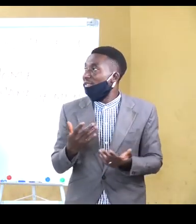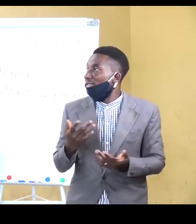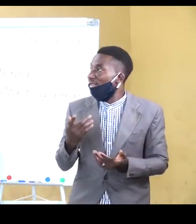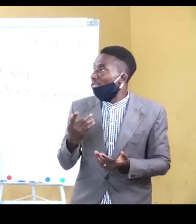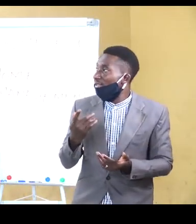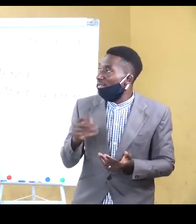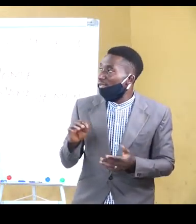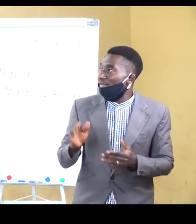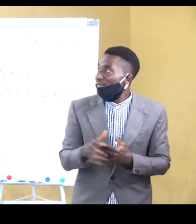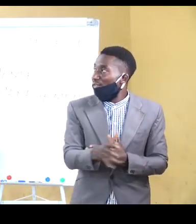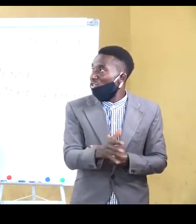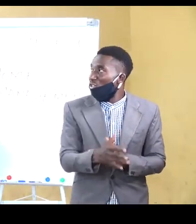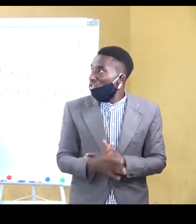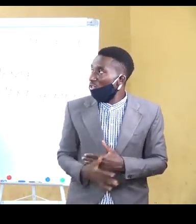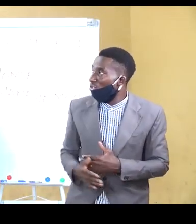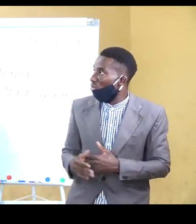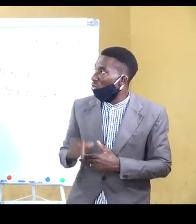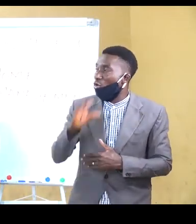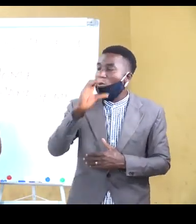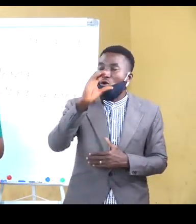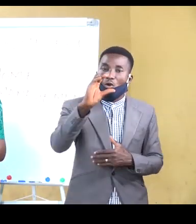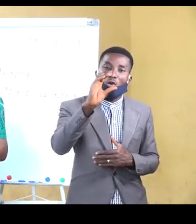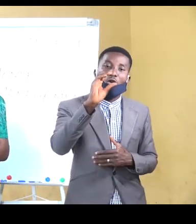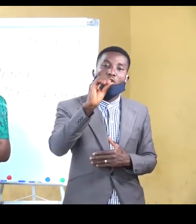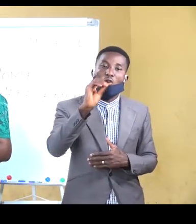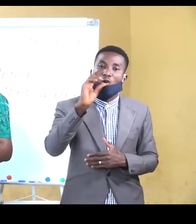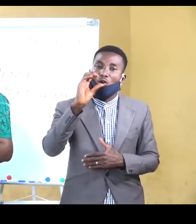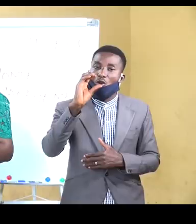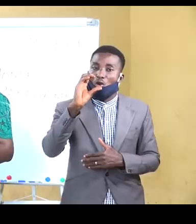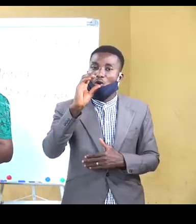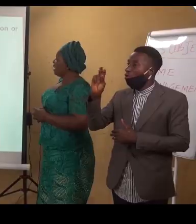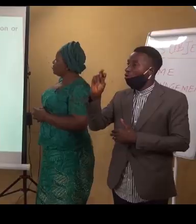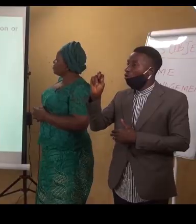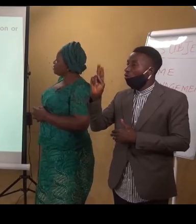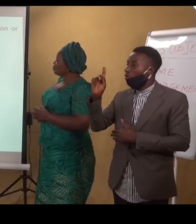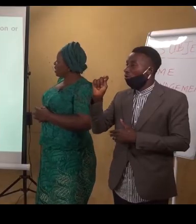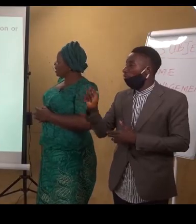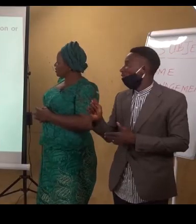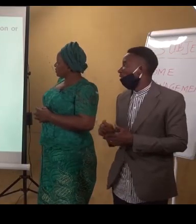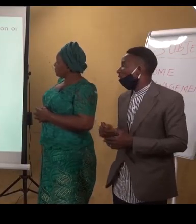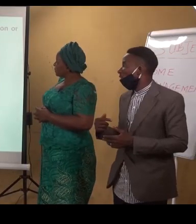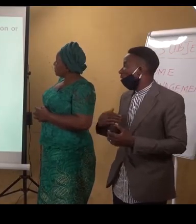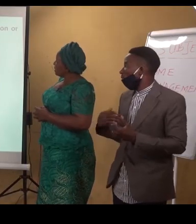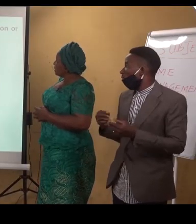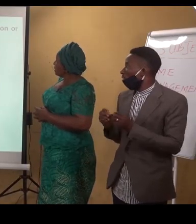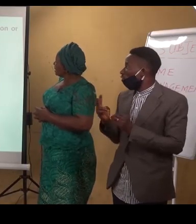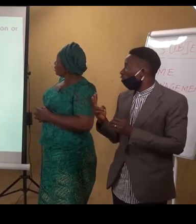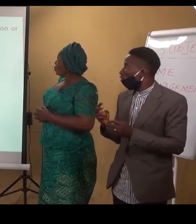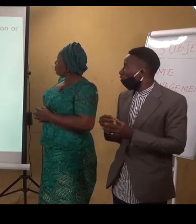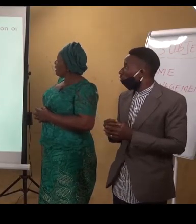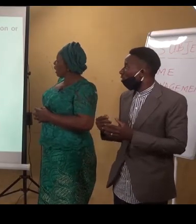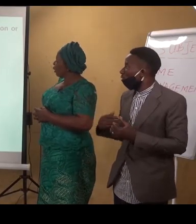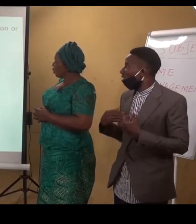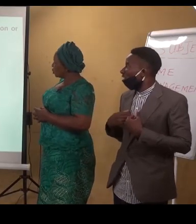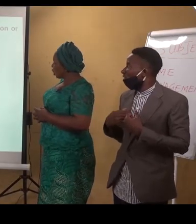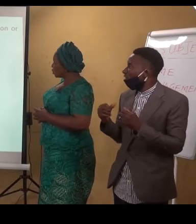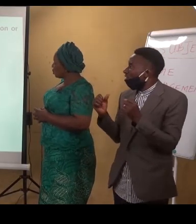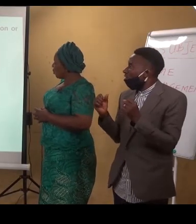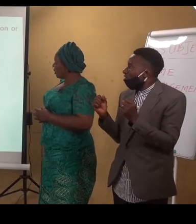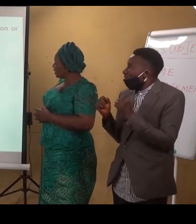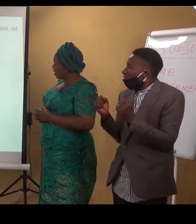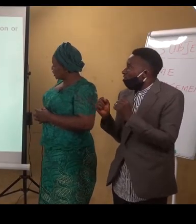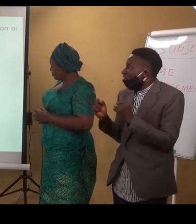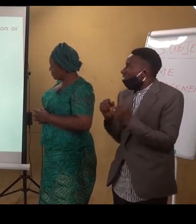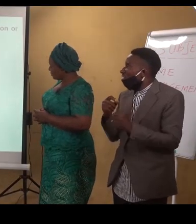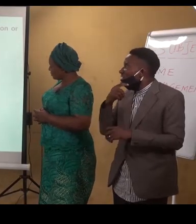and so on, using oven drying. Number two, we have freeze drying. Heat is supplied by